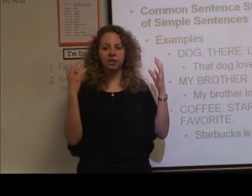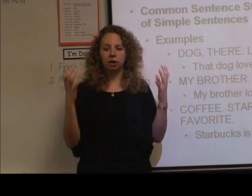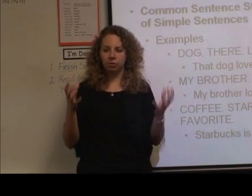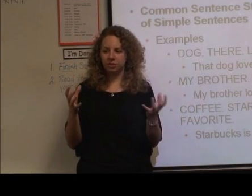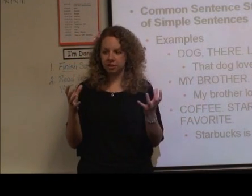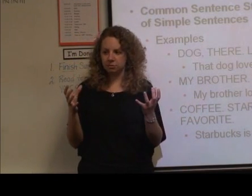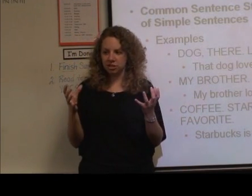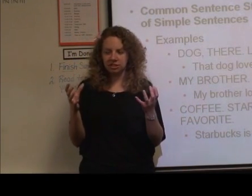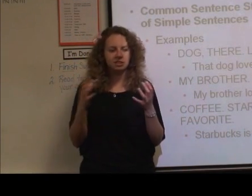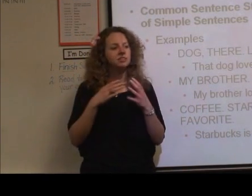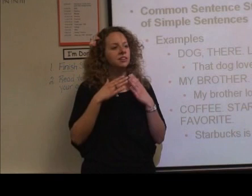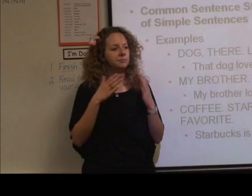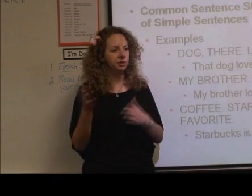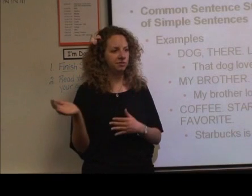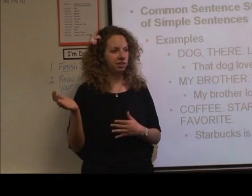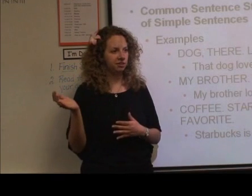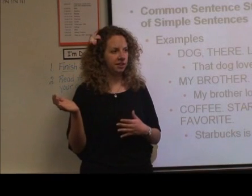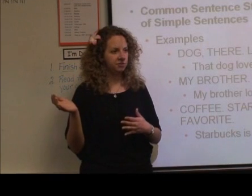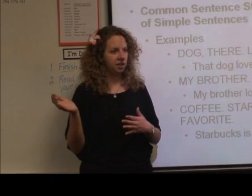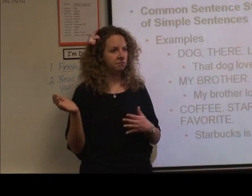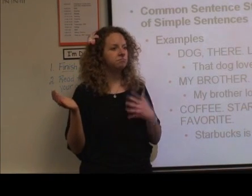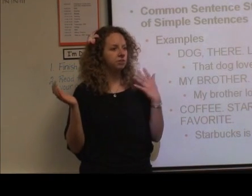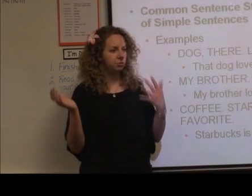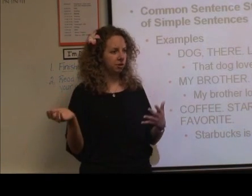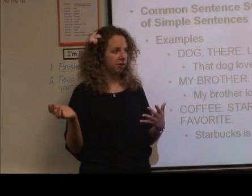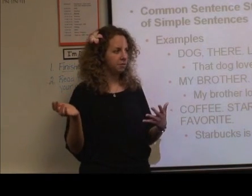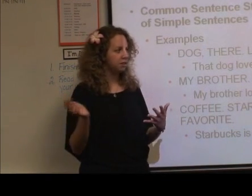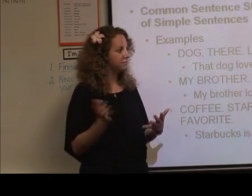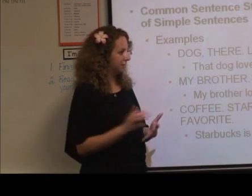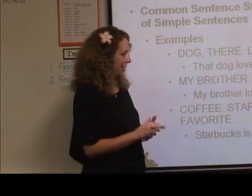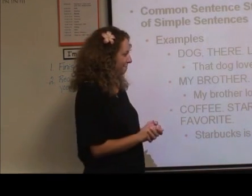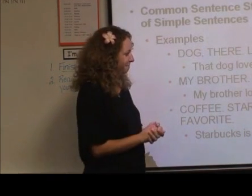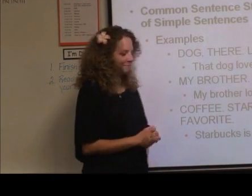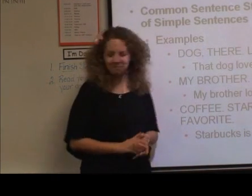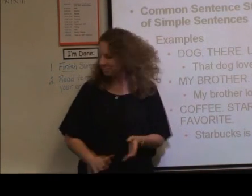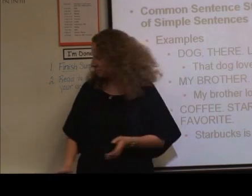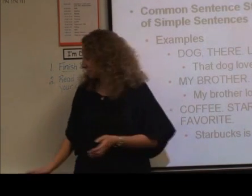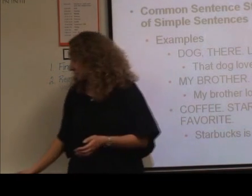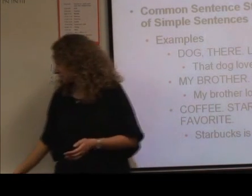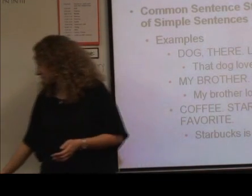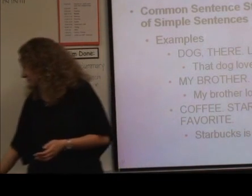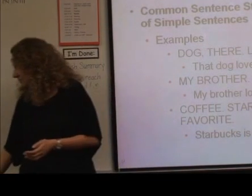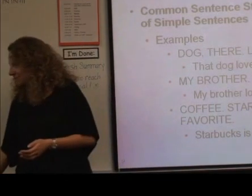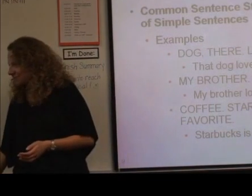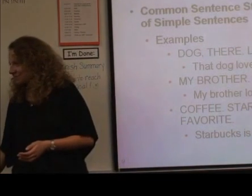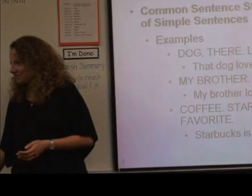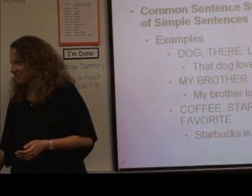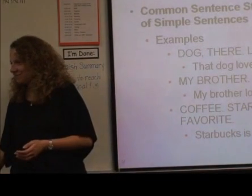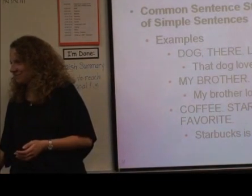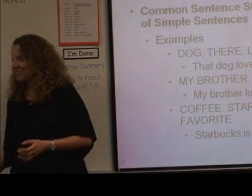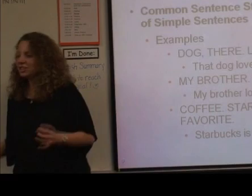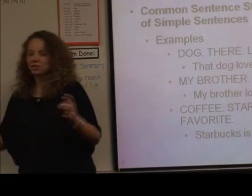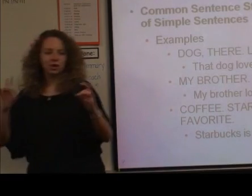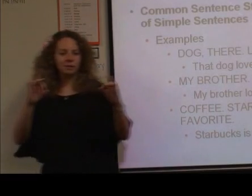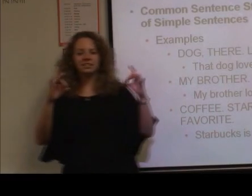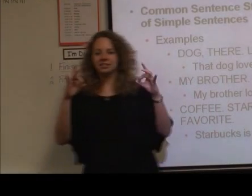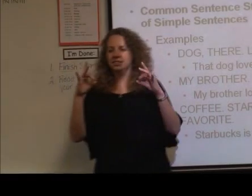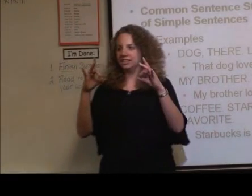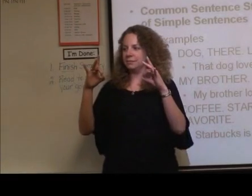figure out what the subject is, and then put everything else after that you want to comment on. Okay? Can you show that Starbucks again? Starbucks is going to be